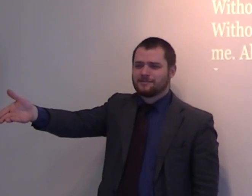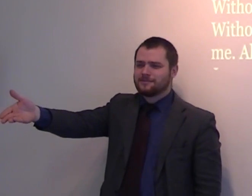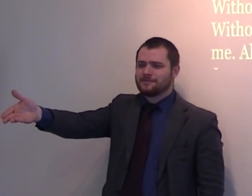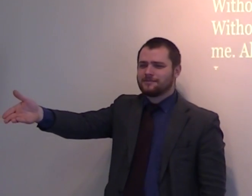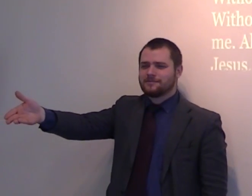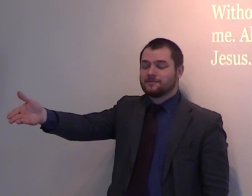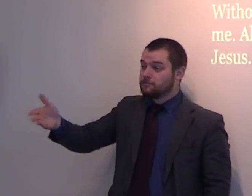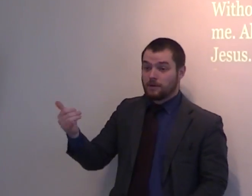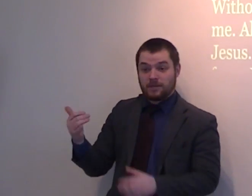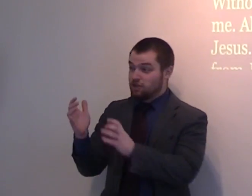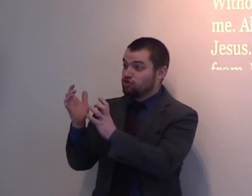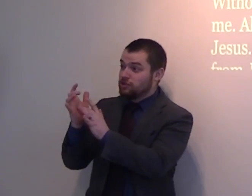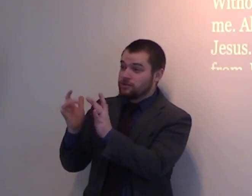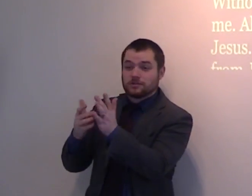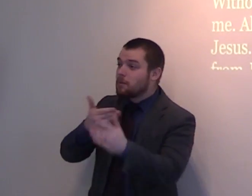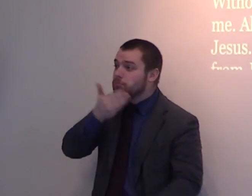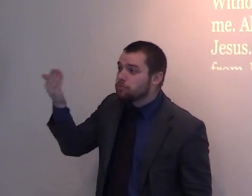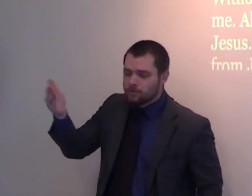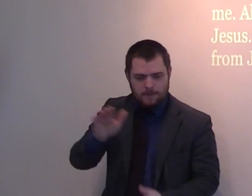Without Jesus, I would go to hell.